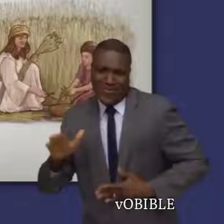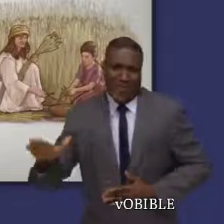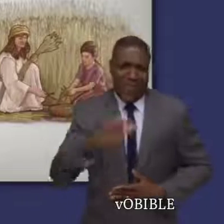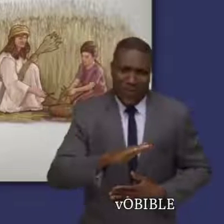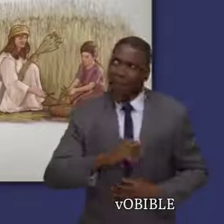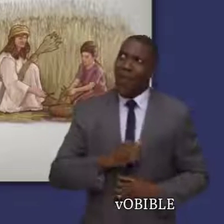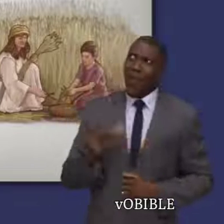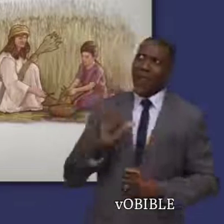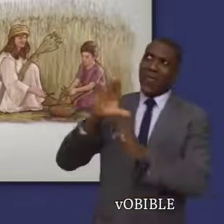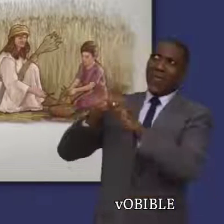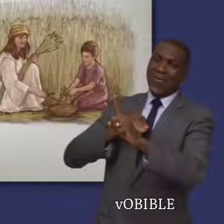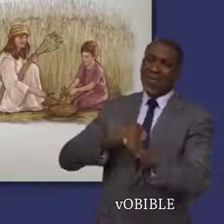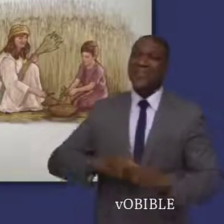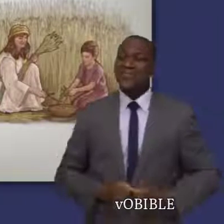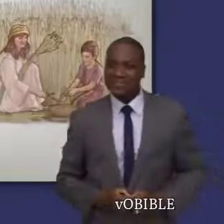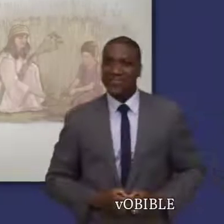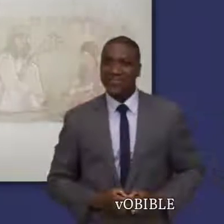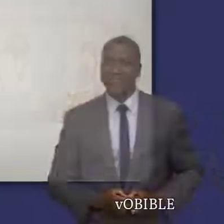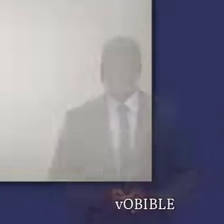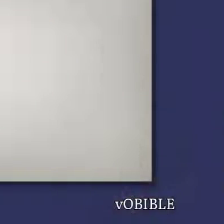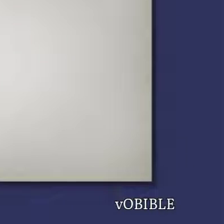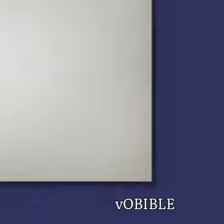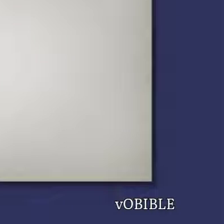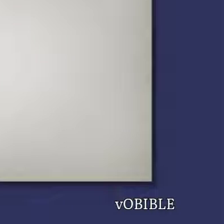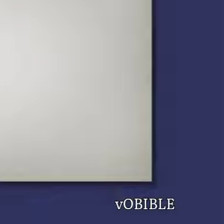individuals, and his people should love them too.